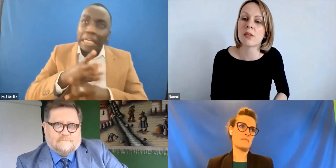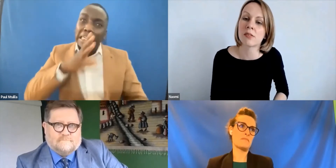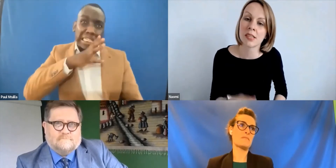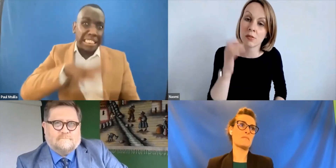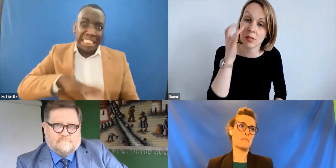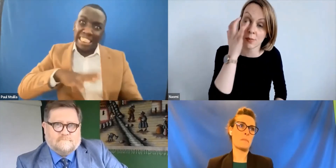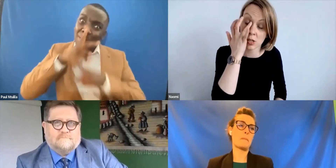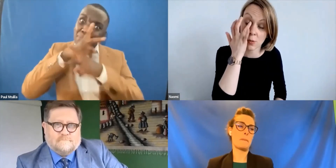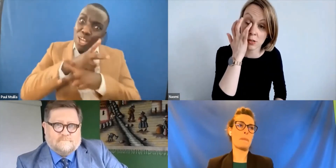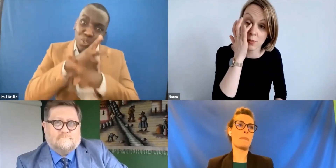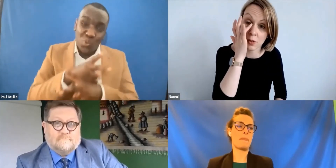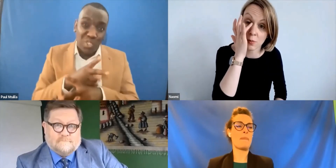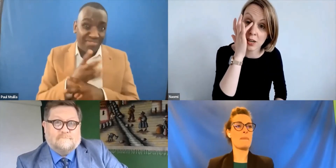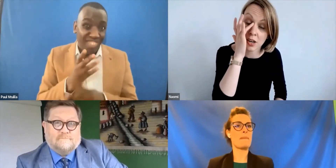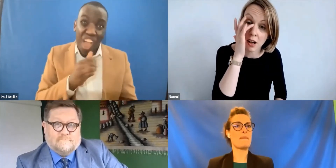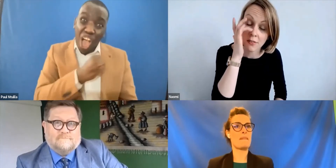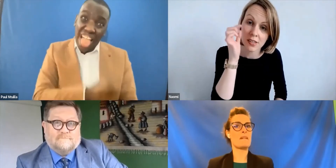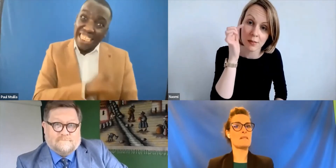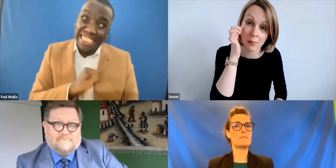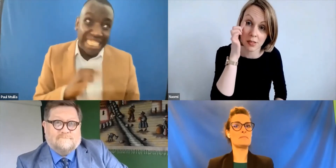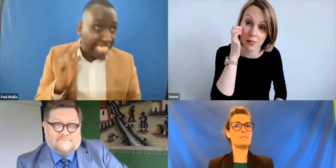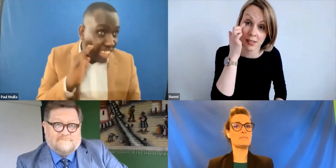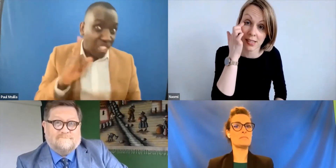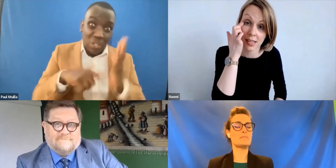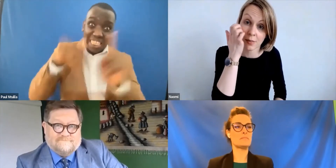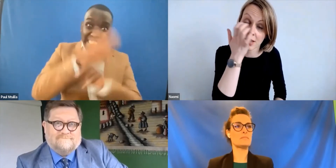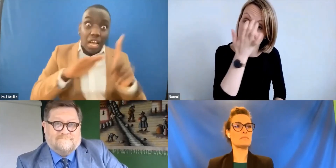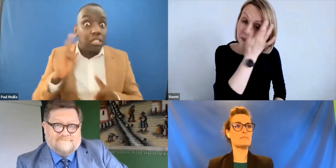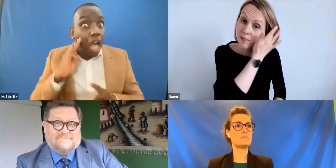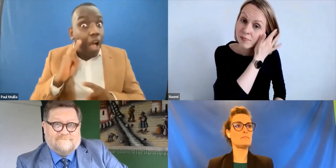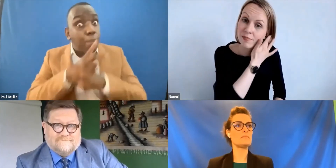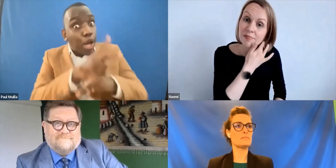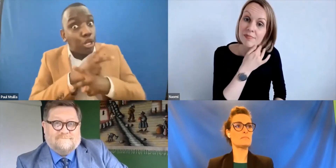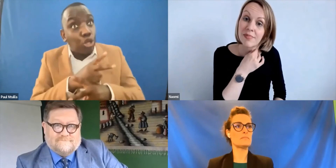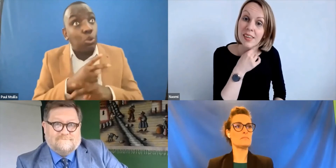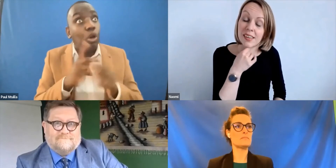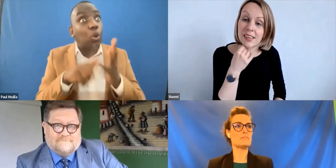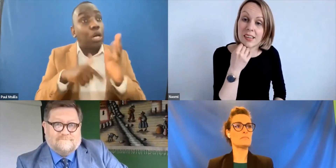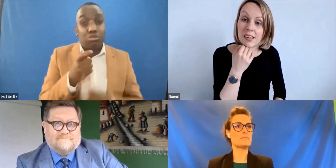develop those skills as much as possible, that we look after the members of our team.